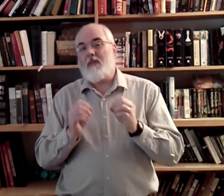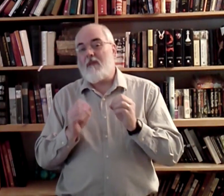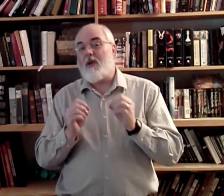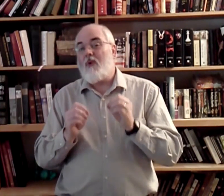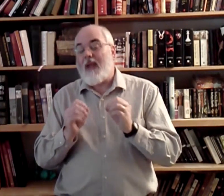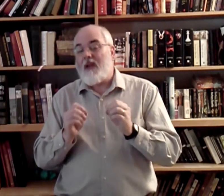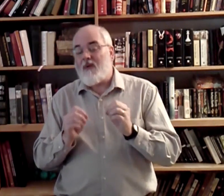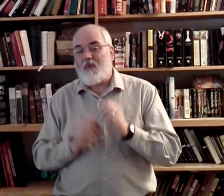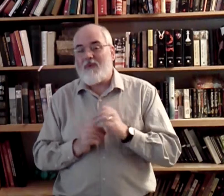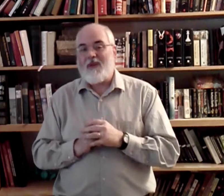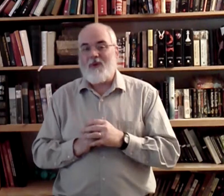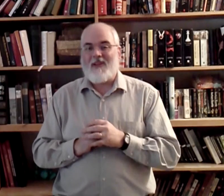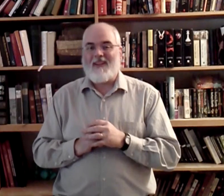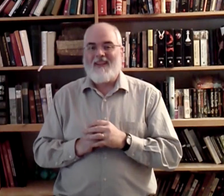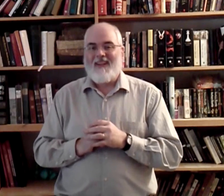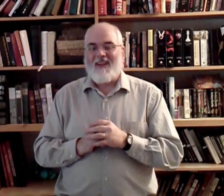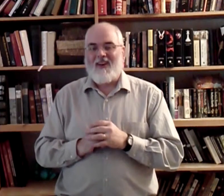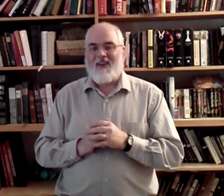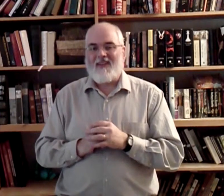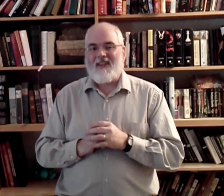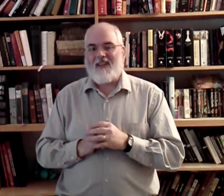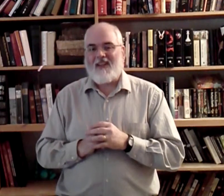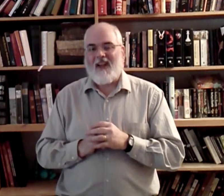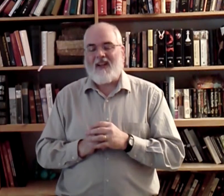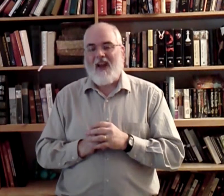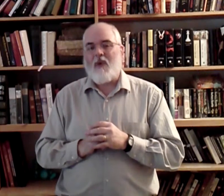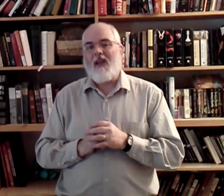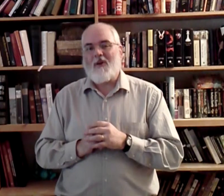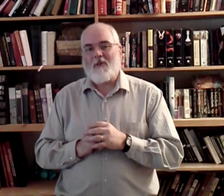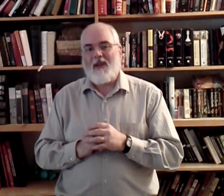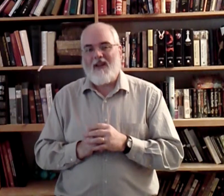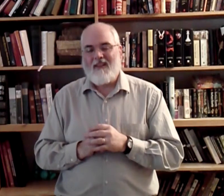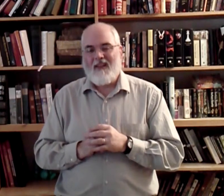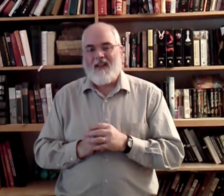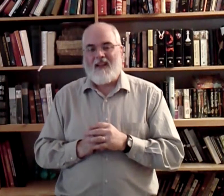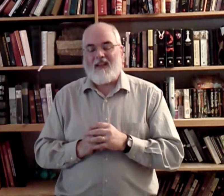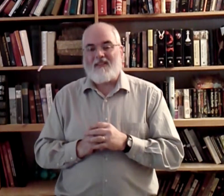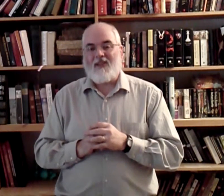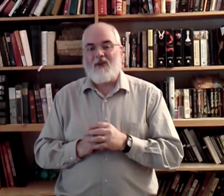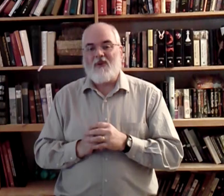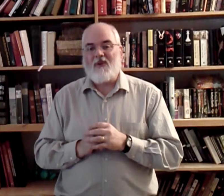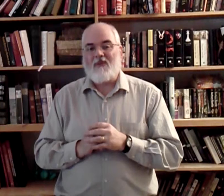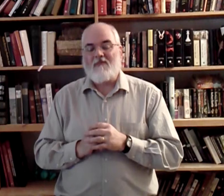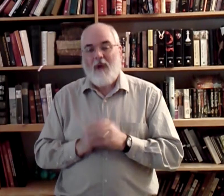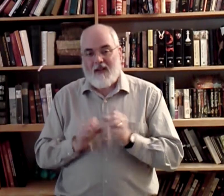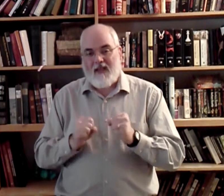little bit quick when we do it on at regular speed. So practice at